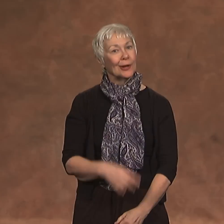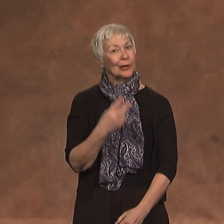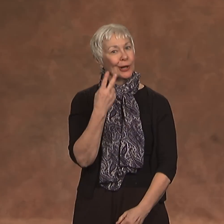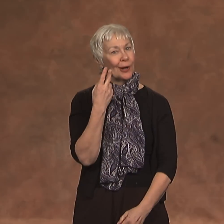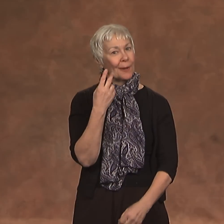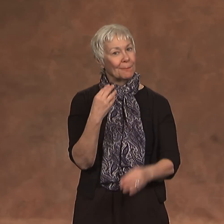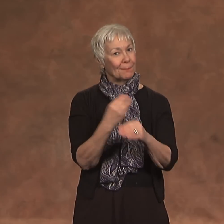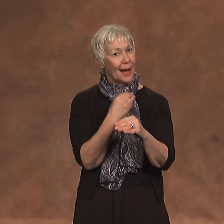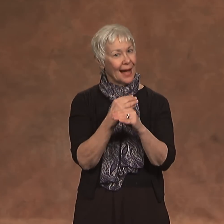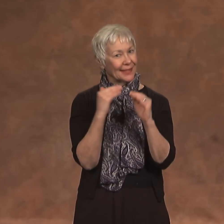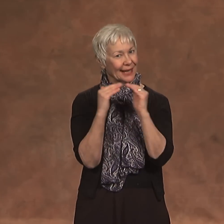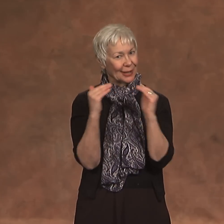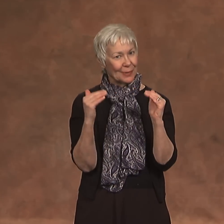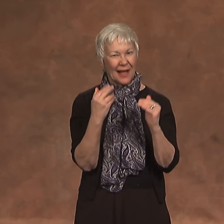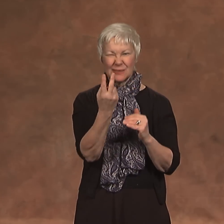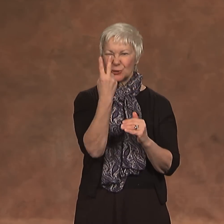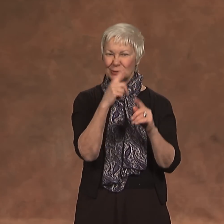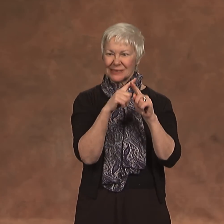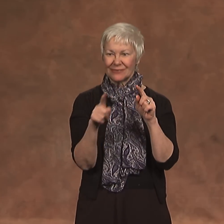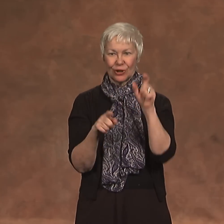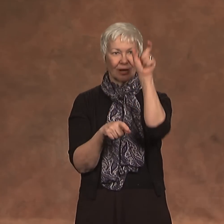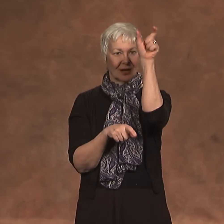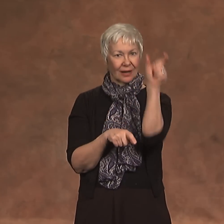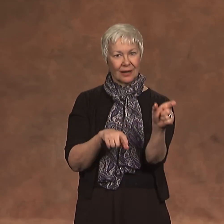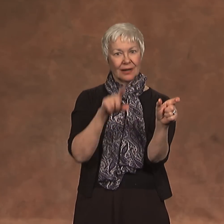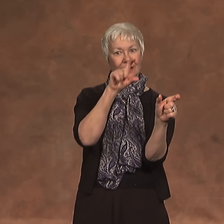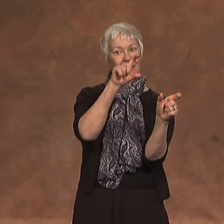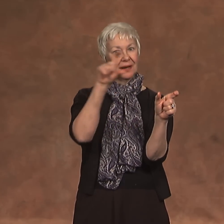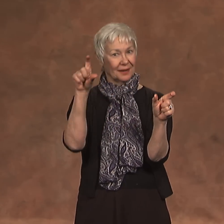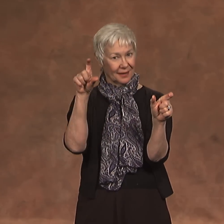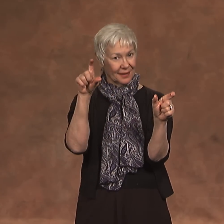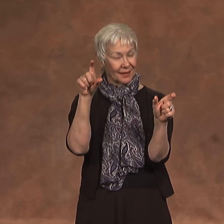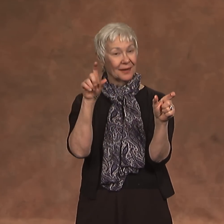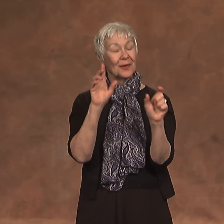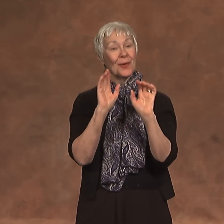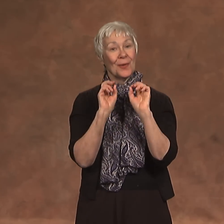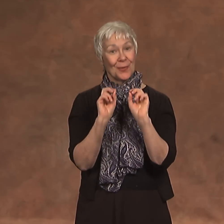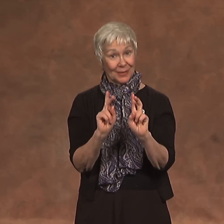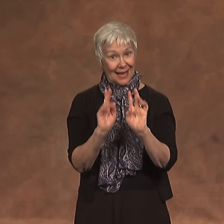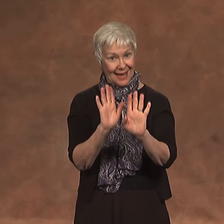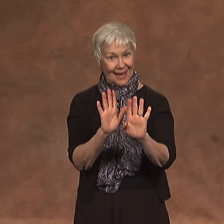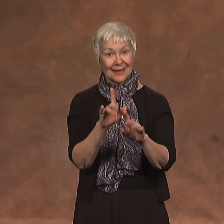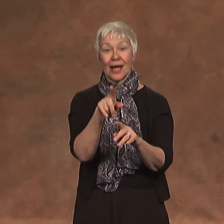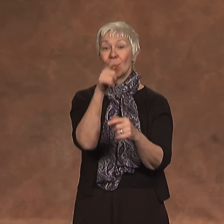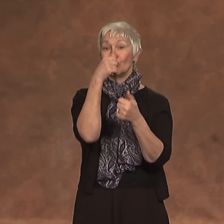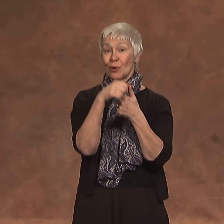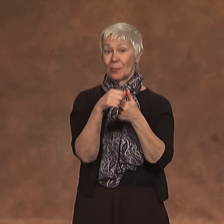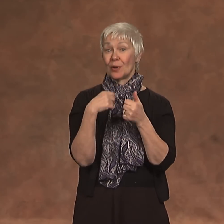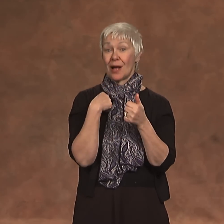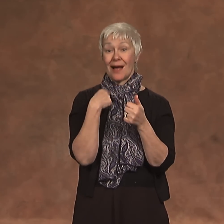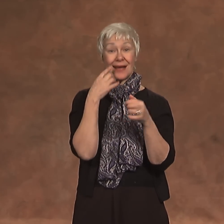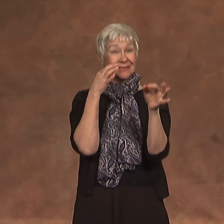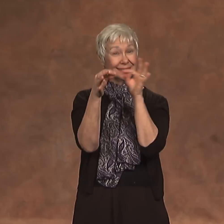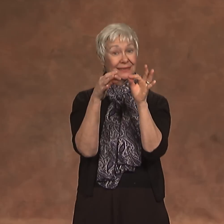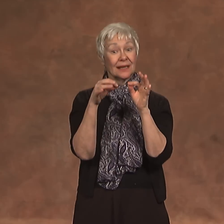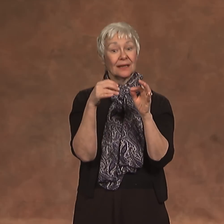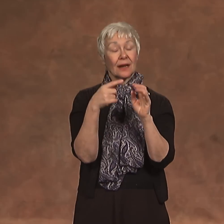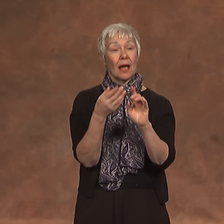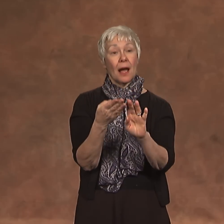So another strategy for doing that in terms of writing math equations is very similar to the example that I had showed